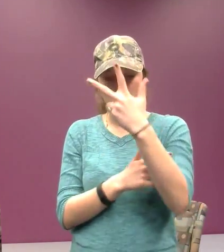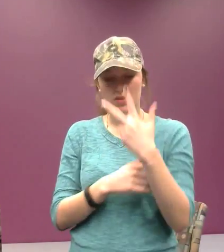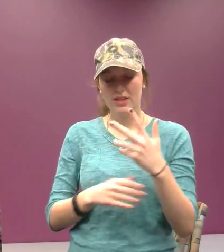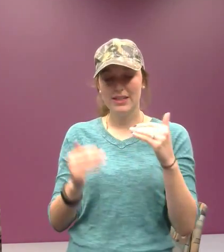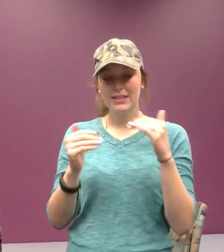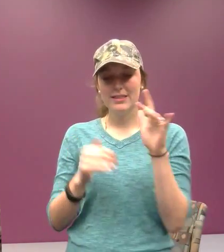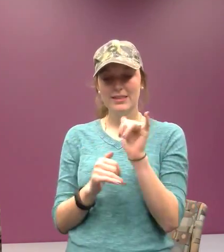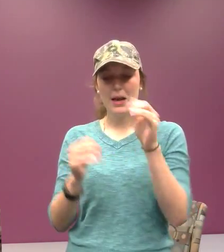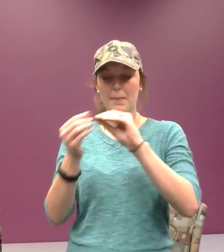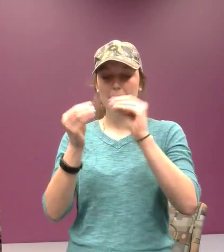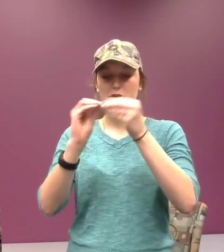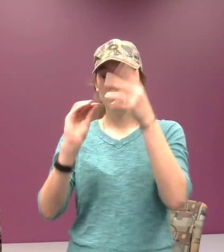Let's look at something like this.